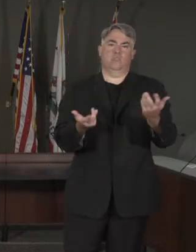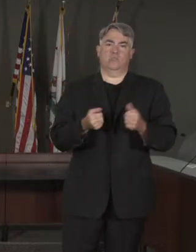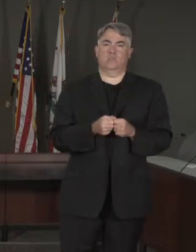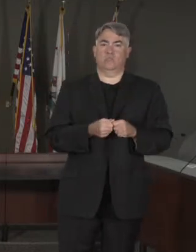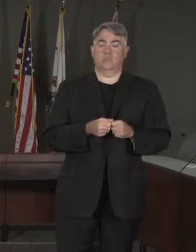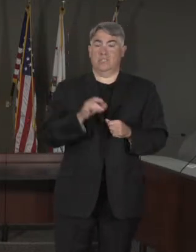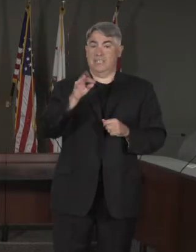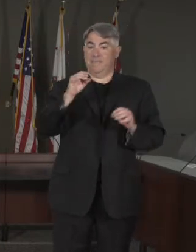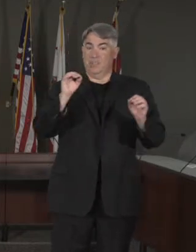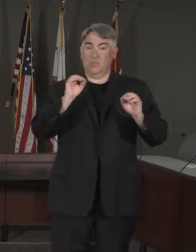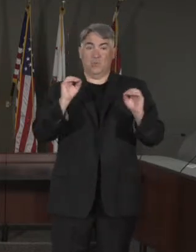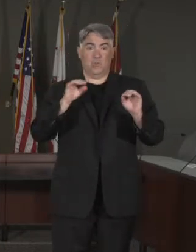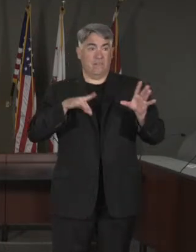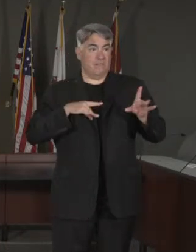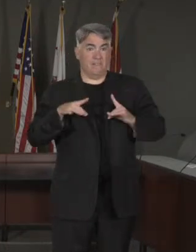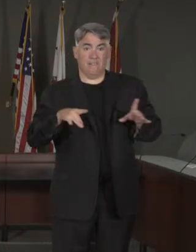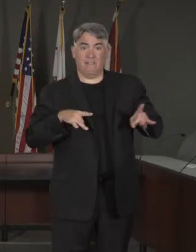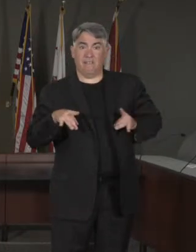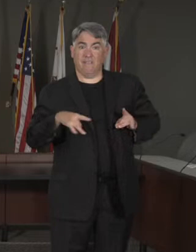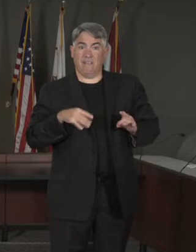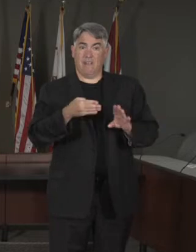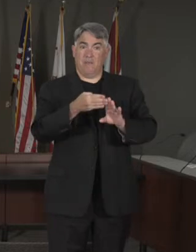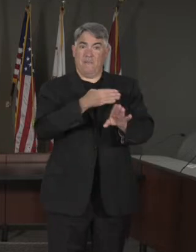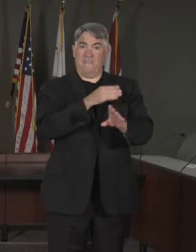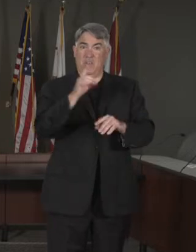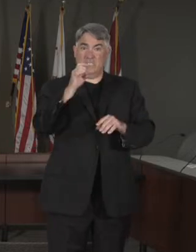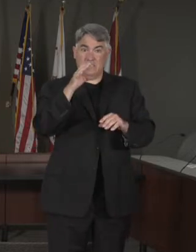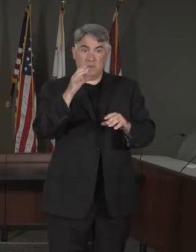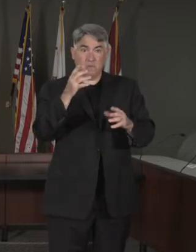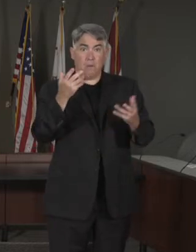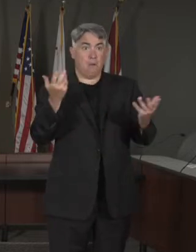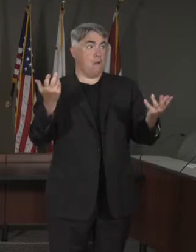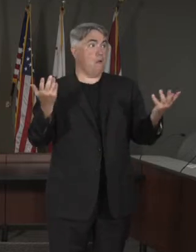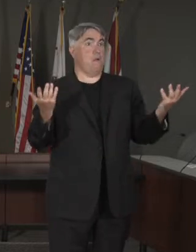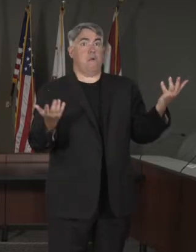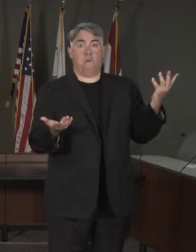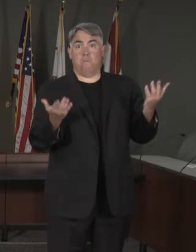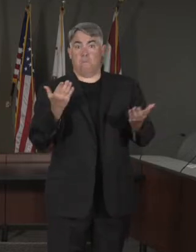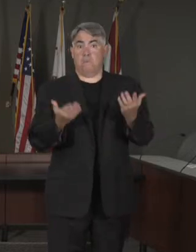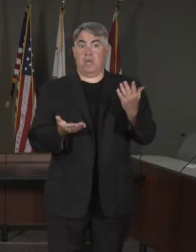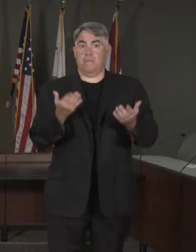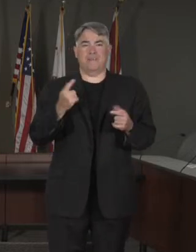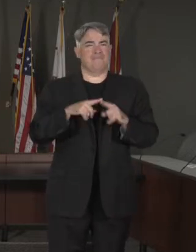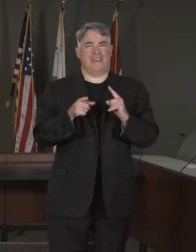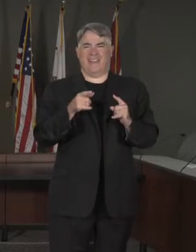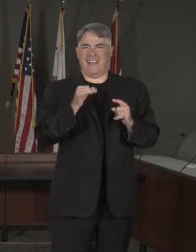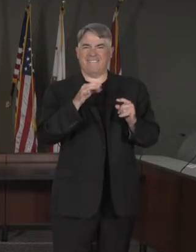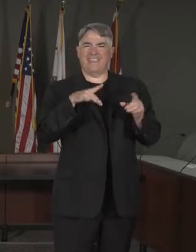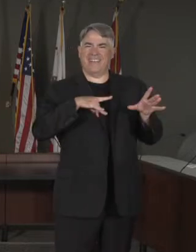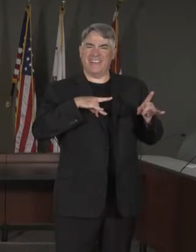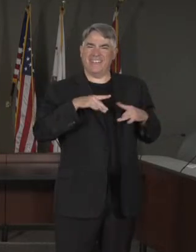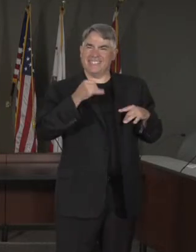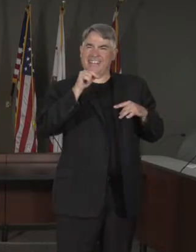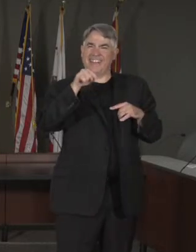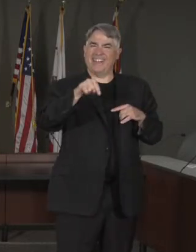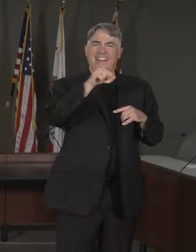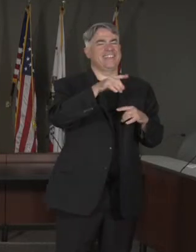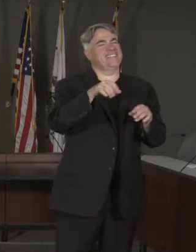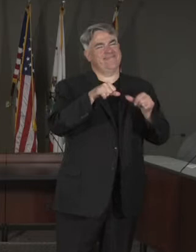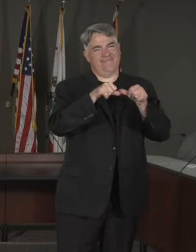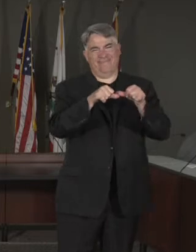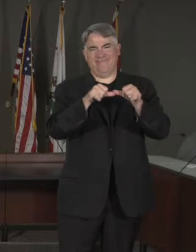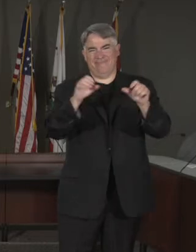thing, but the state will continue it through the end of the year to help with other actions that need to be taken as it relates